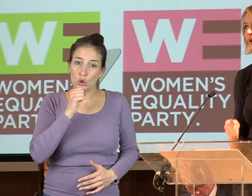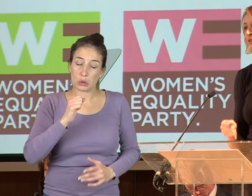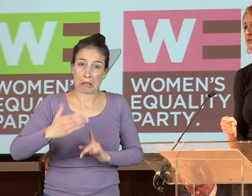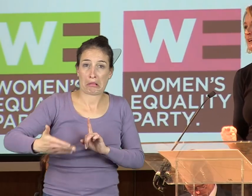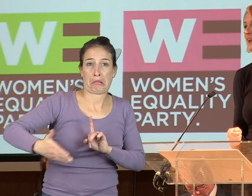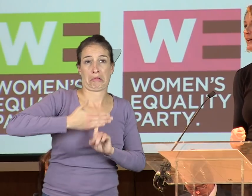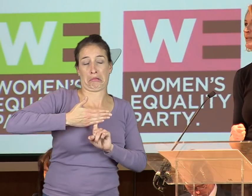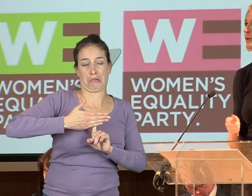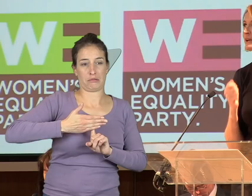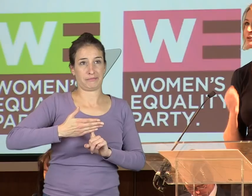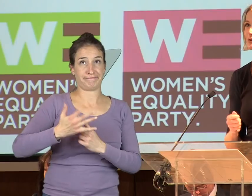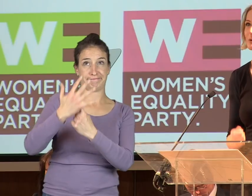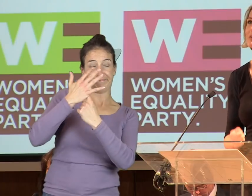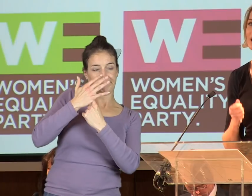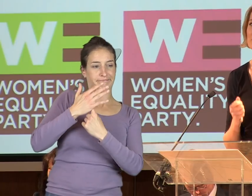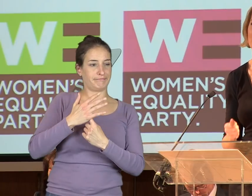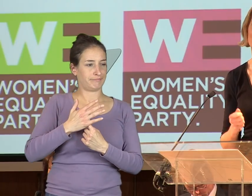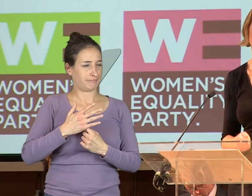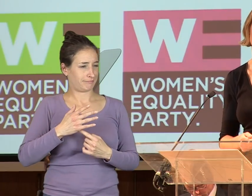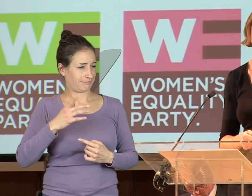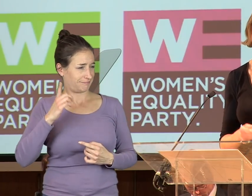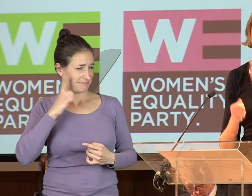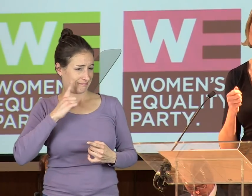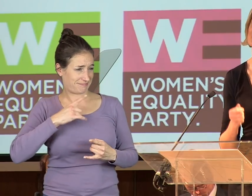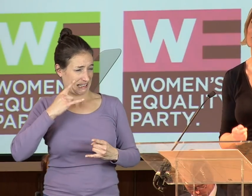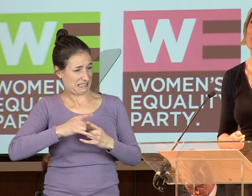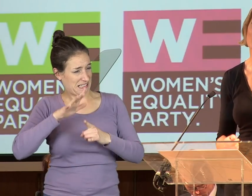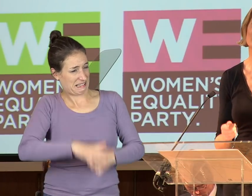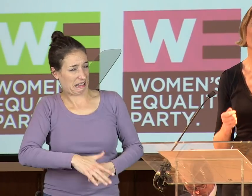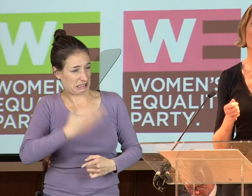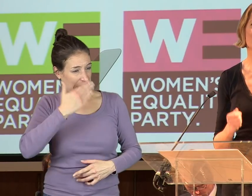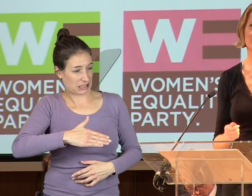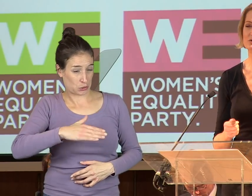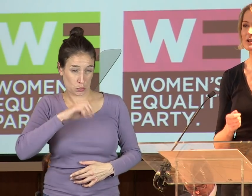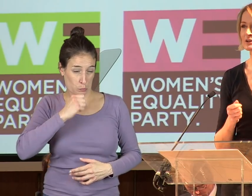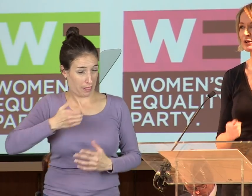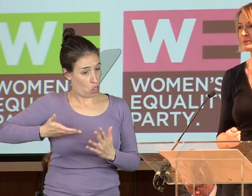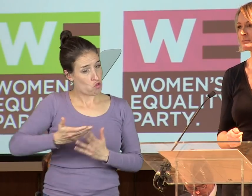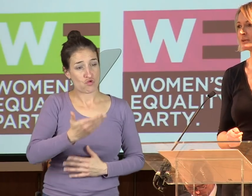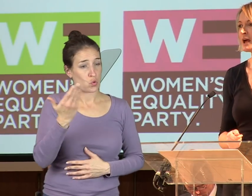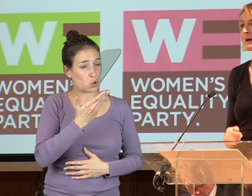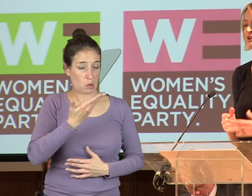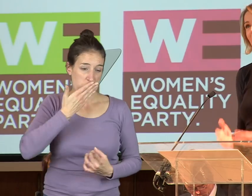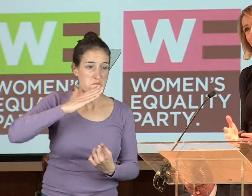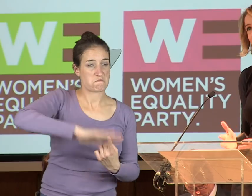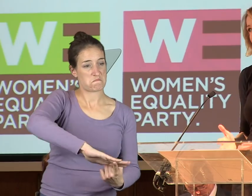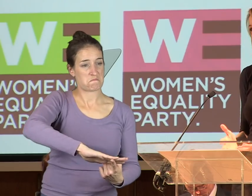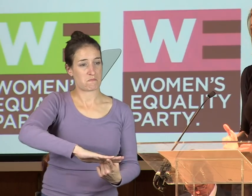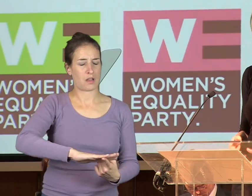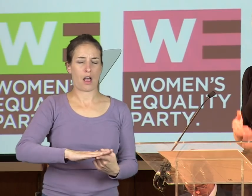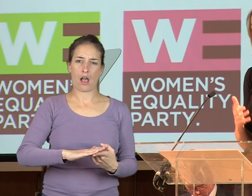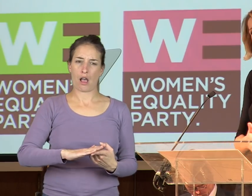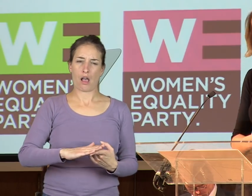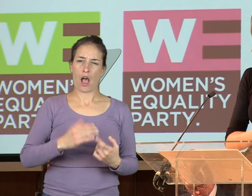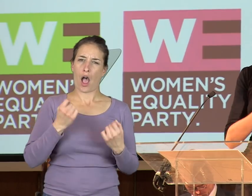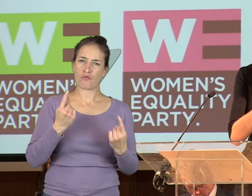I'm starting to realise we can do something about it. We can support our children and young people by challenging the